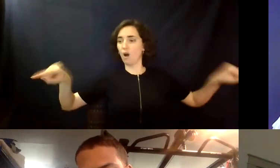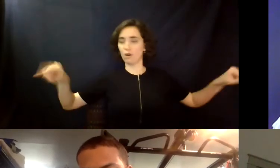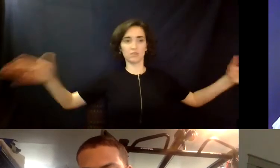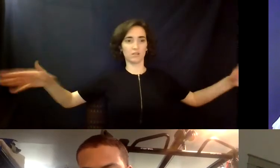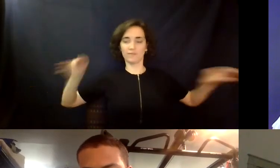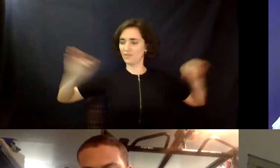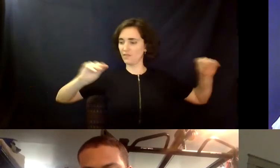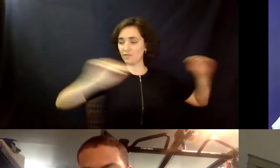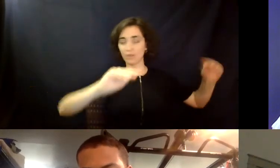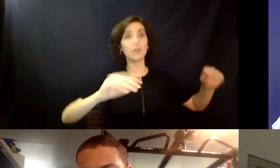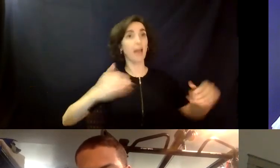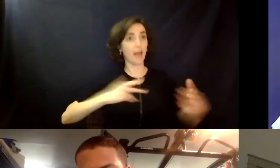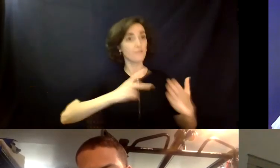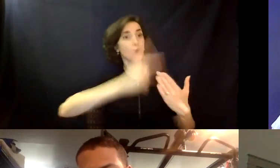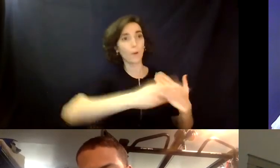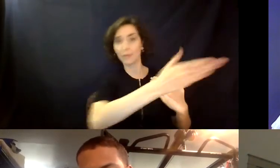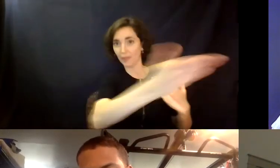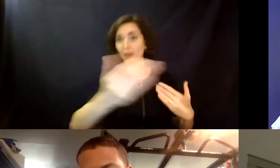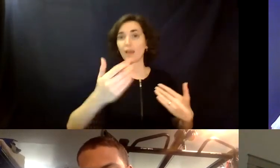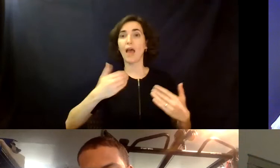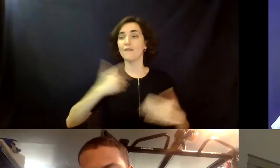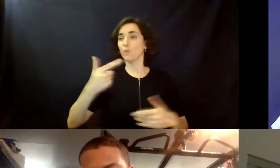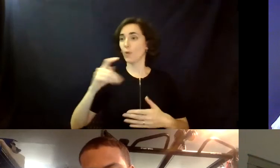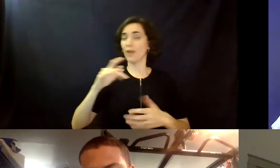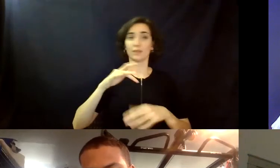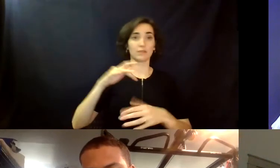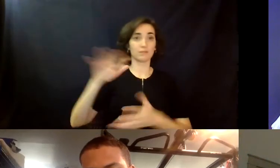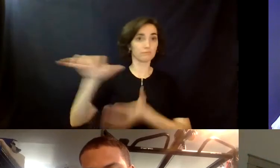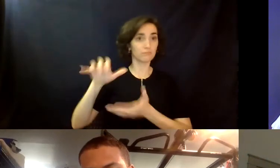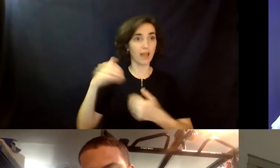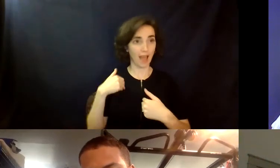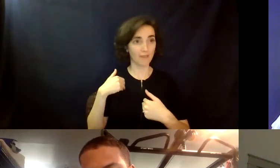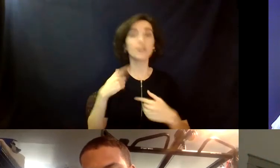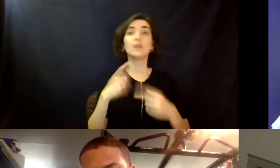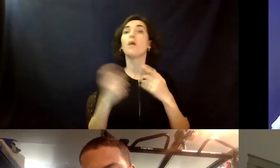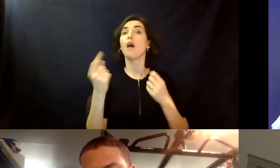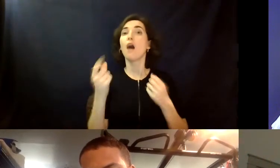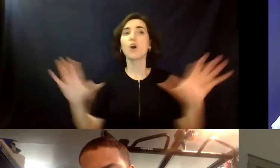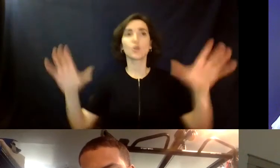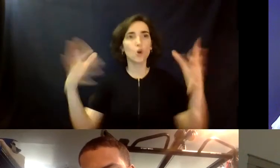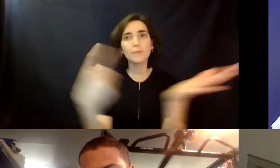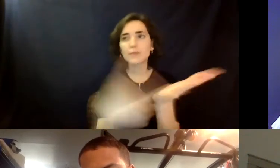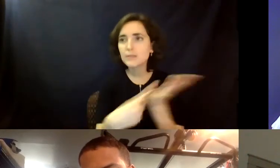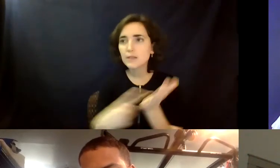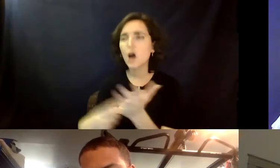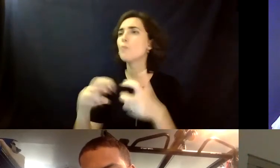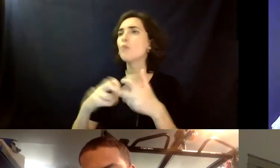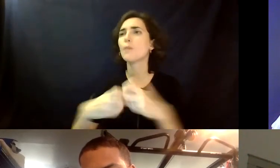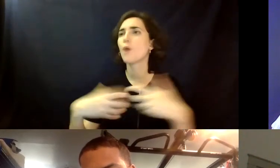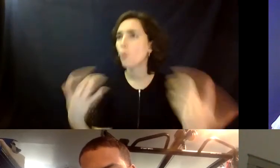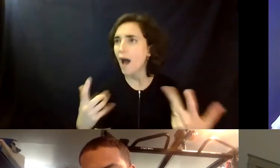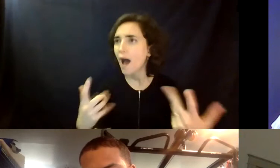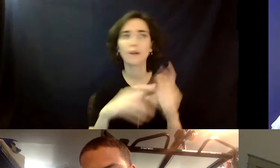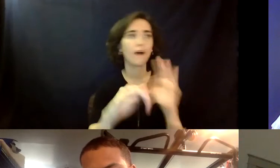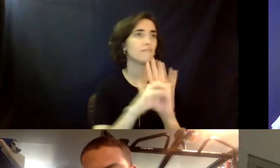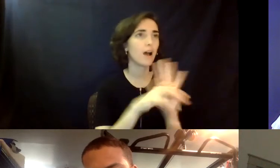grant opportunities out there. But coming to the table and talking about what those problems are, identifying them, and then putting a plan together, then you can